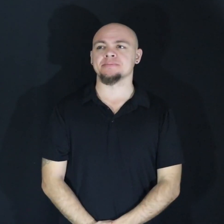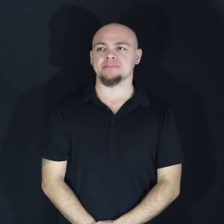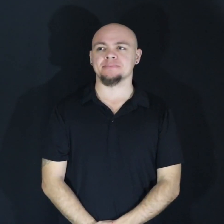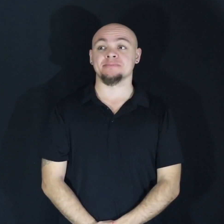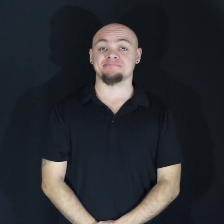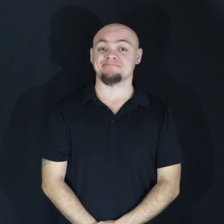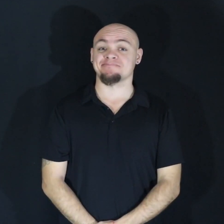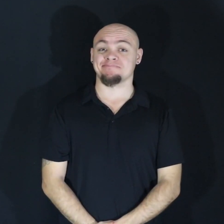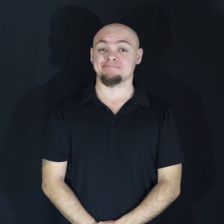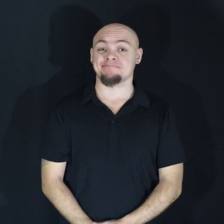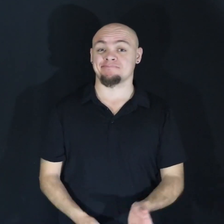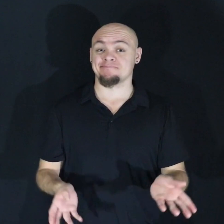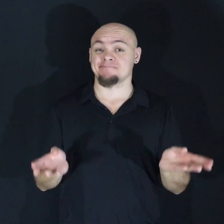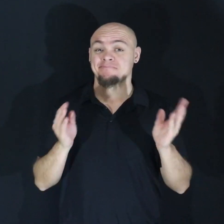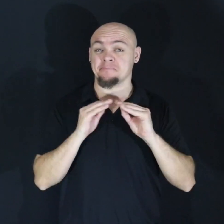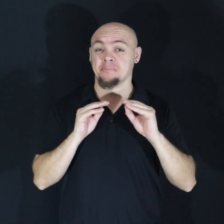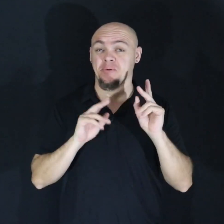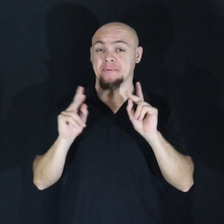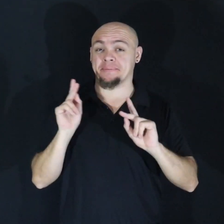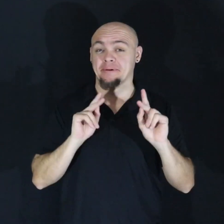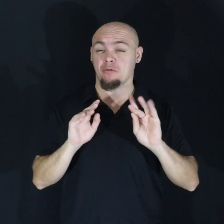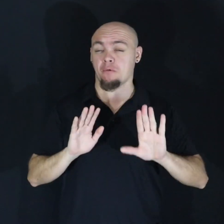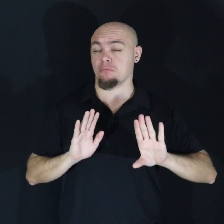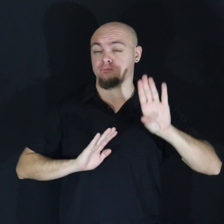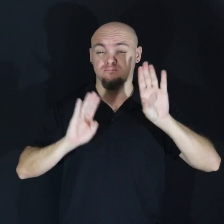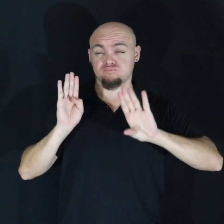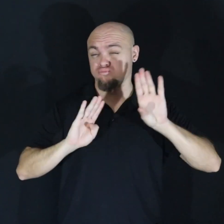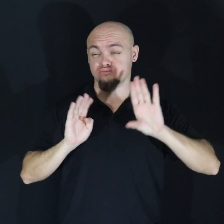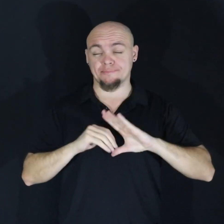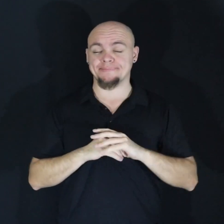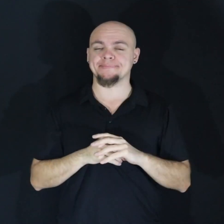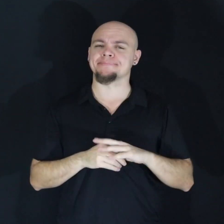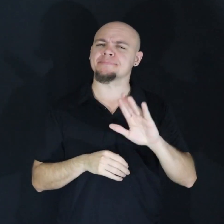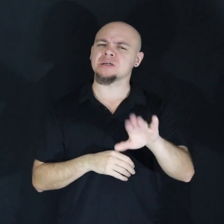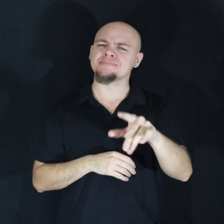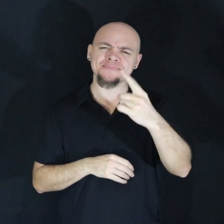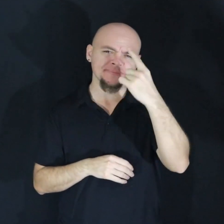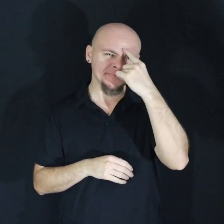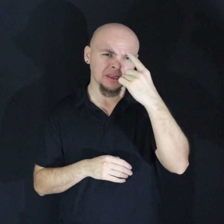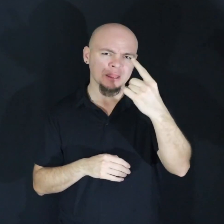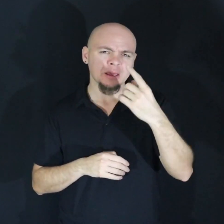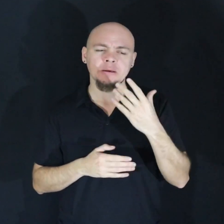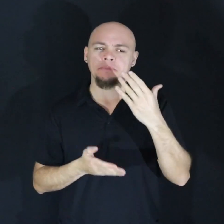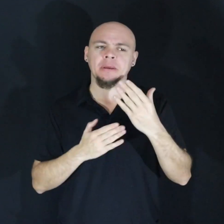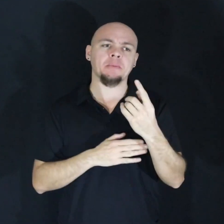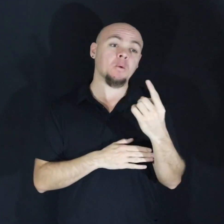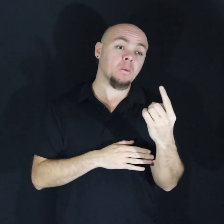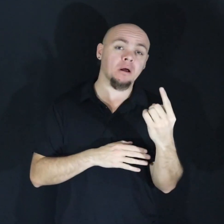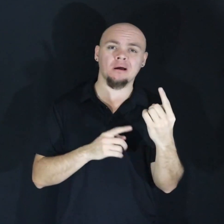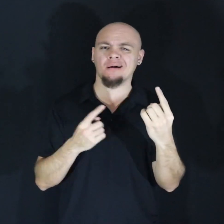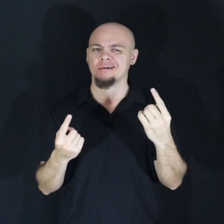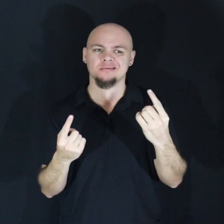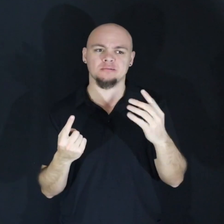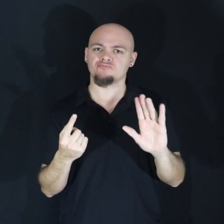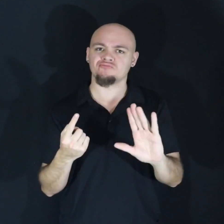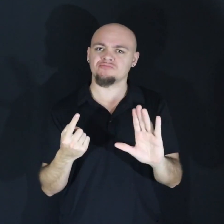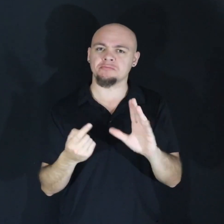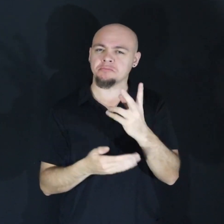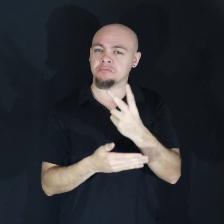Oh. Now, what if you think maybe it doesn't have to be one or the other?